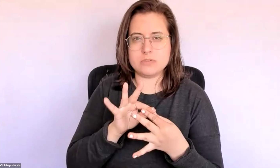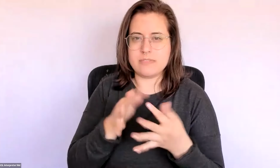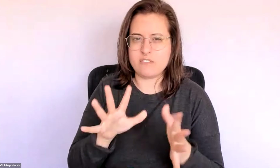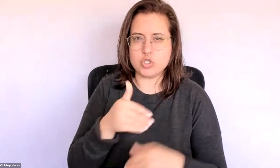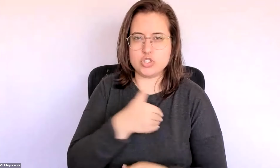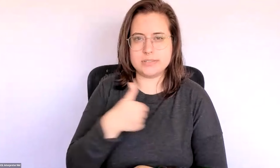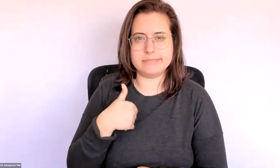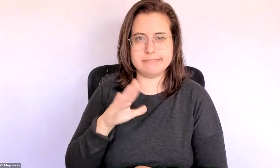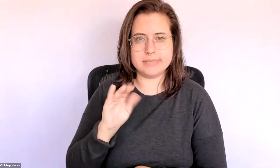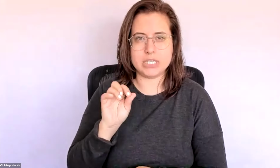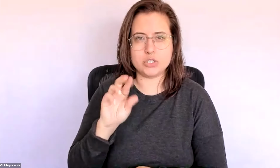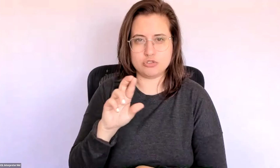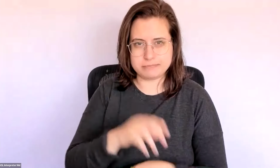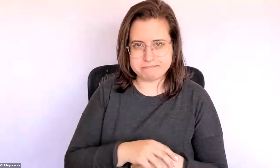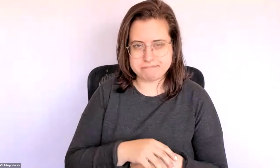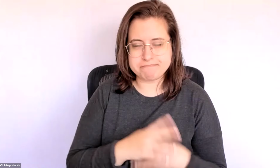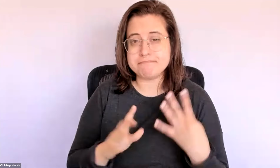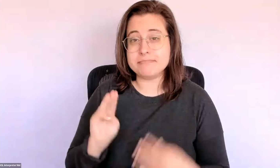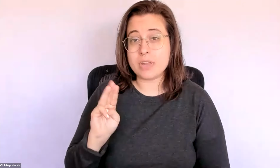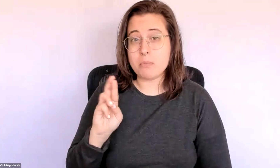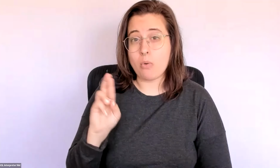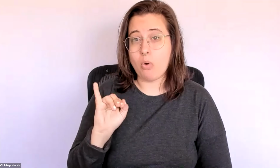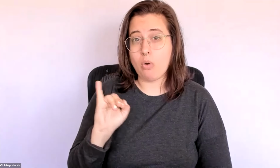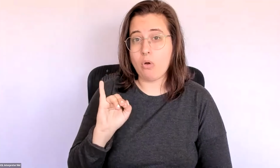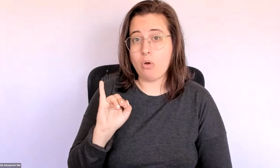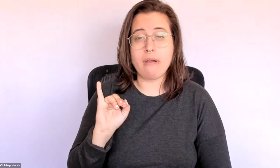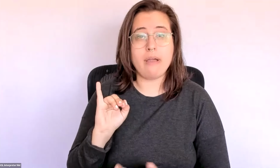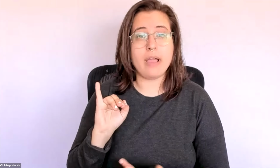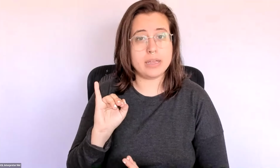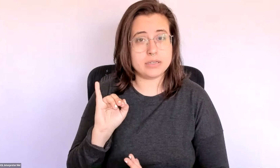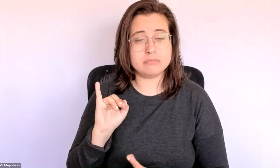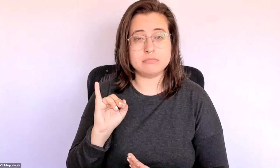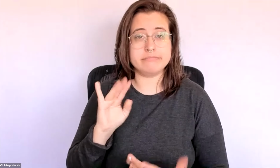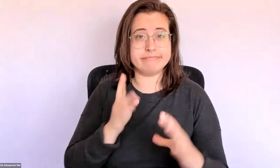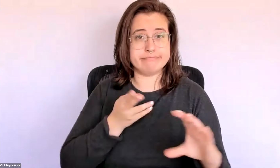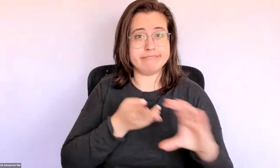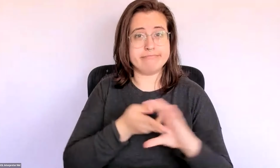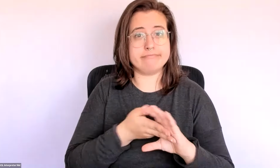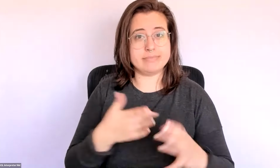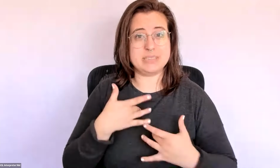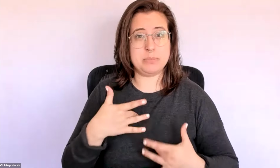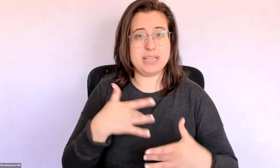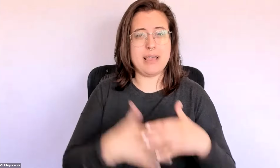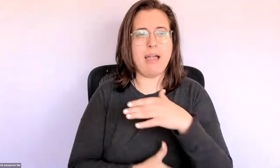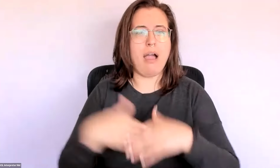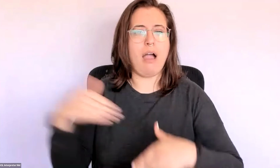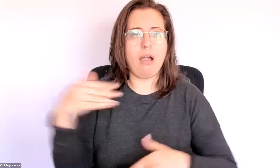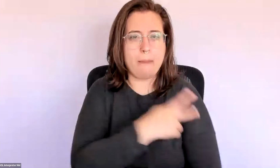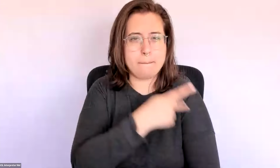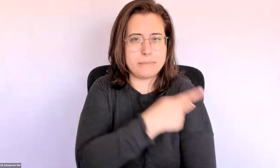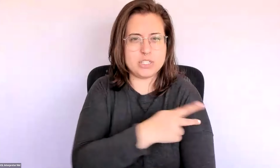MRI scans are usually done in an outpatient setting in a hospital.